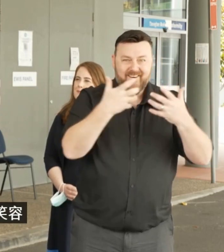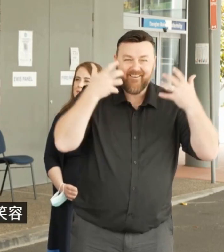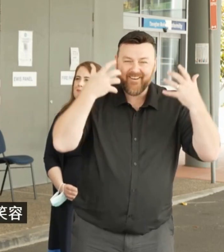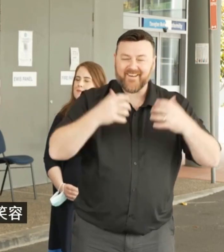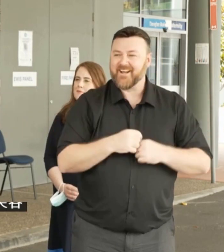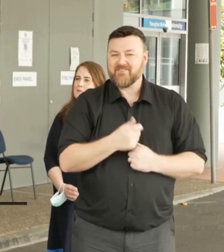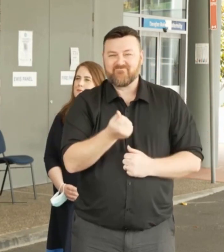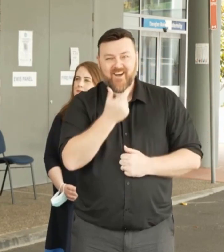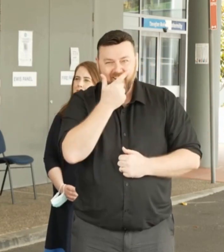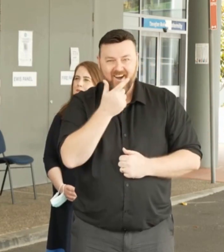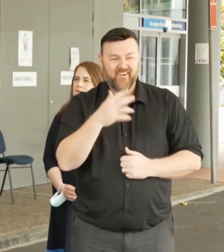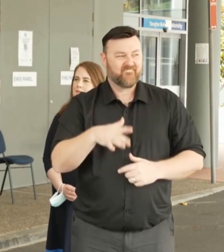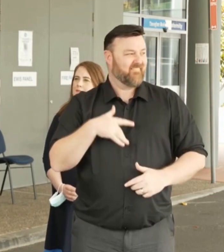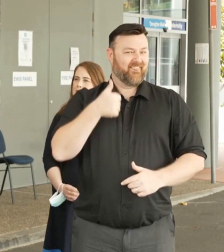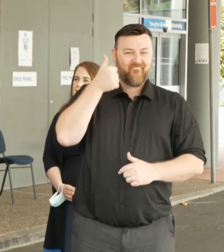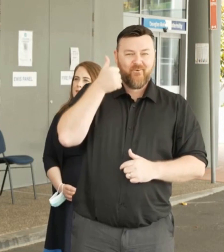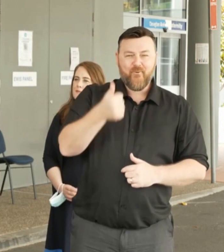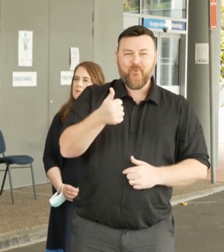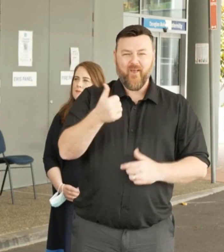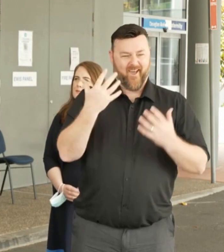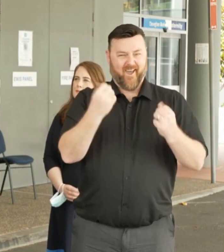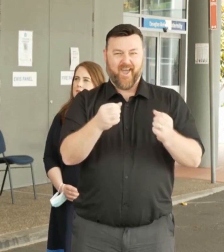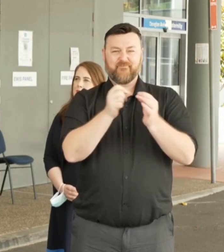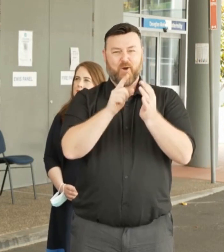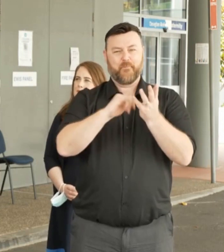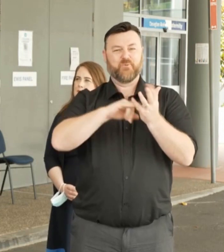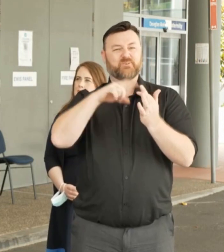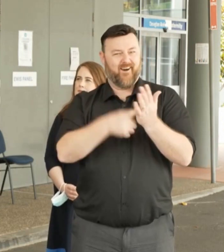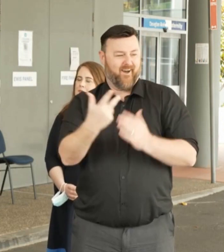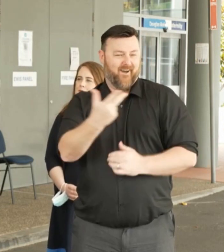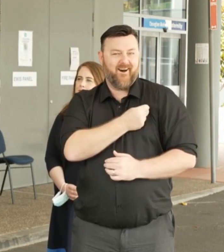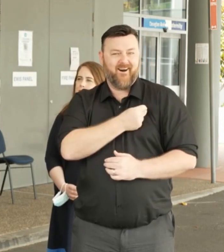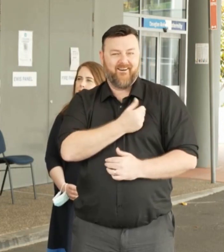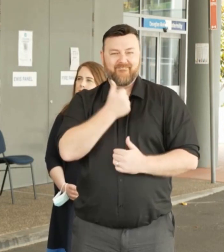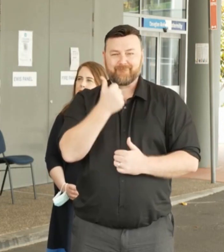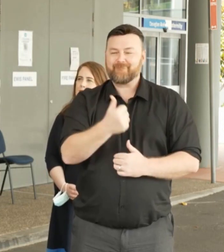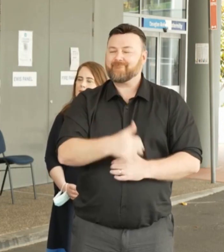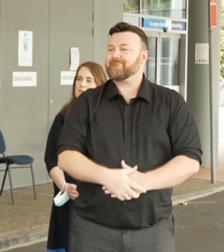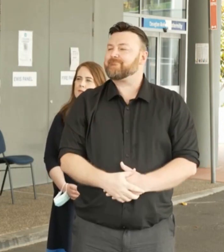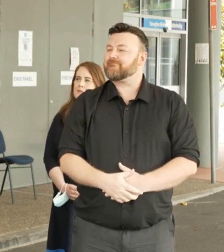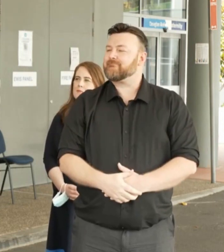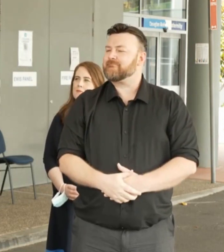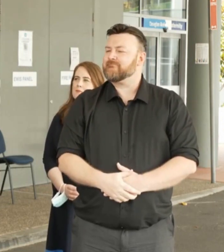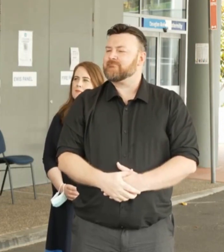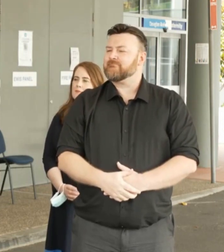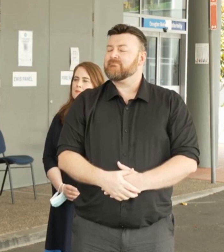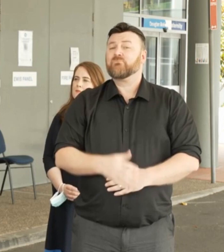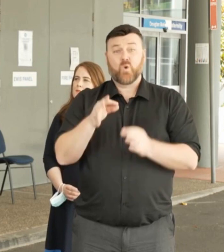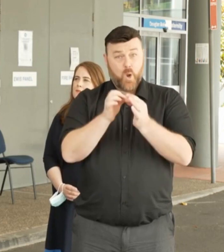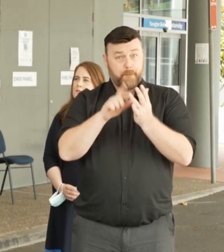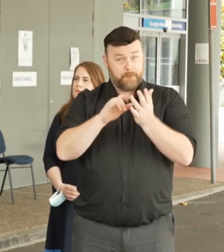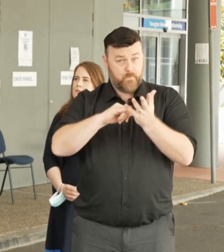looking like they really do belong to an exclusive club that's going to keep everybody safe. The number of boosters has certainly